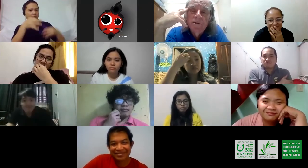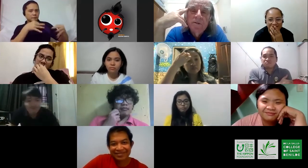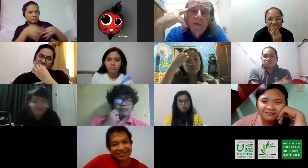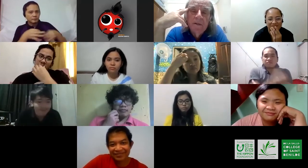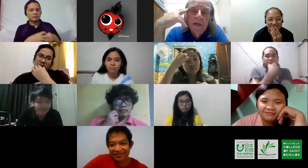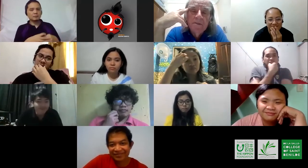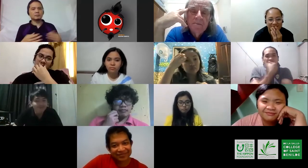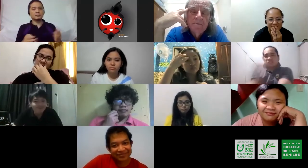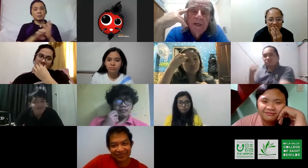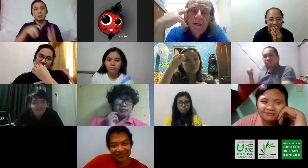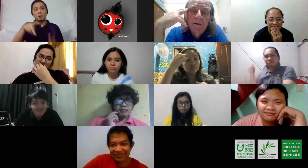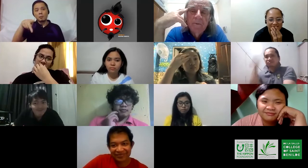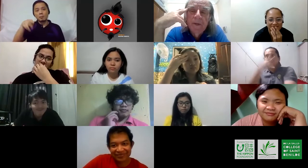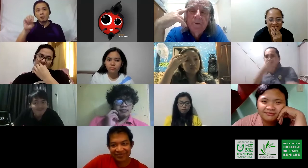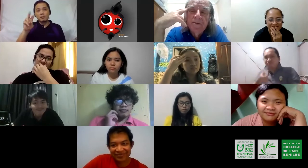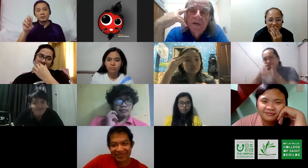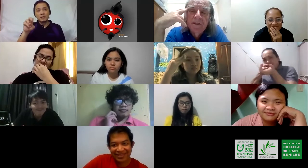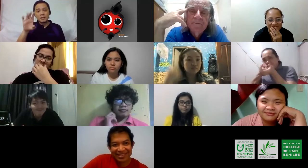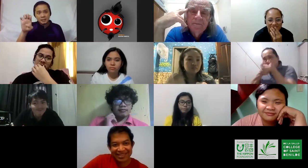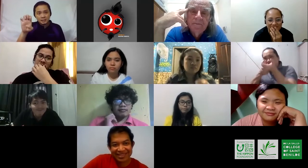and yes, many hearing people sign.